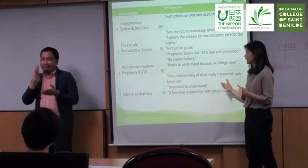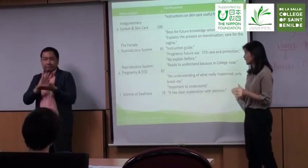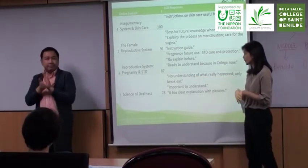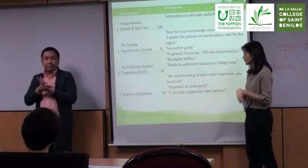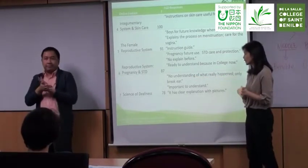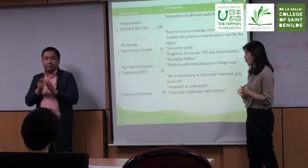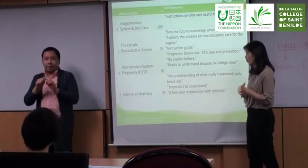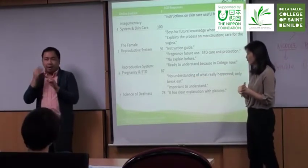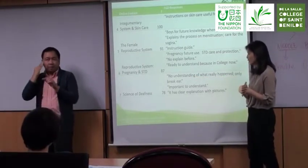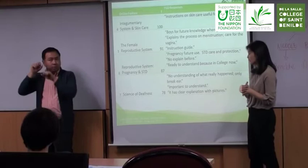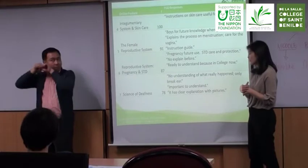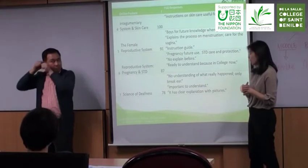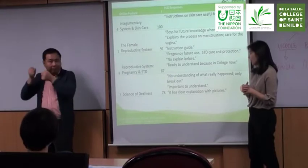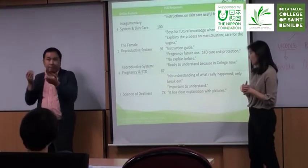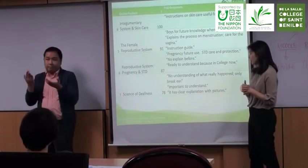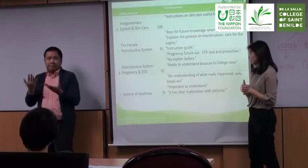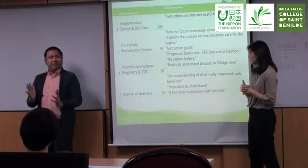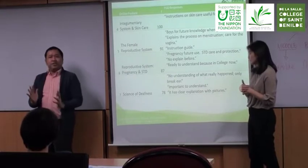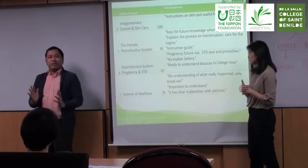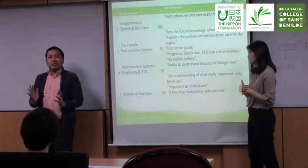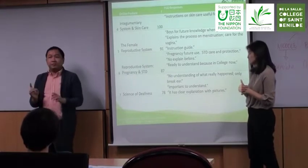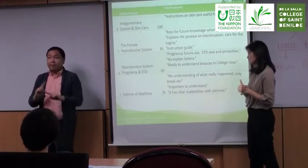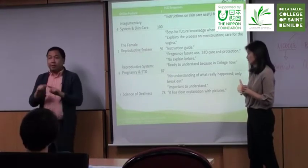as fake ear, or